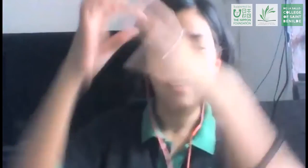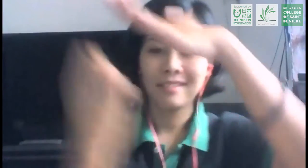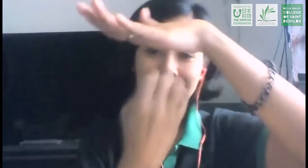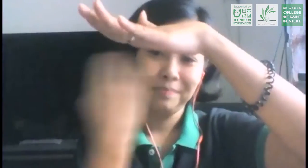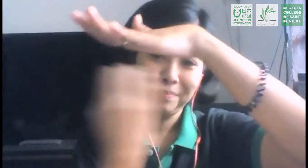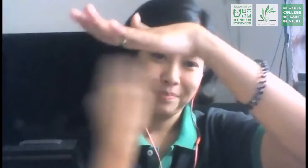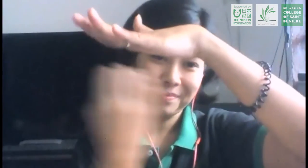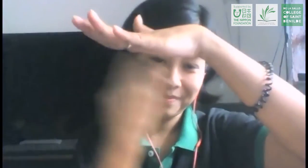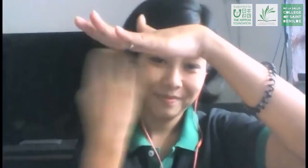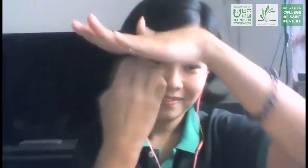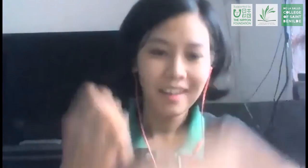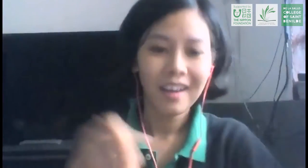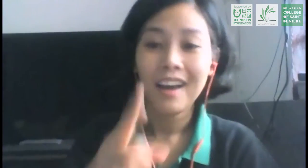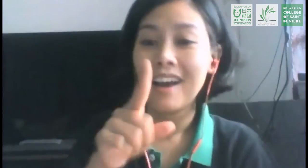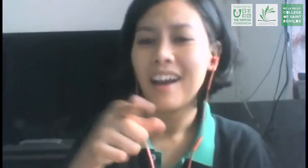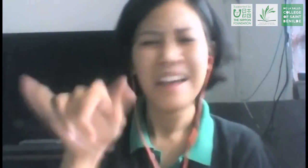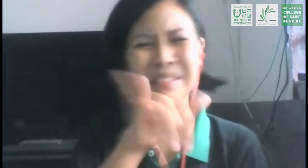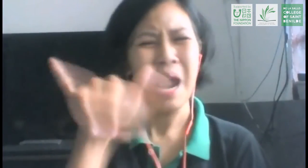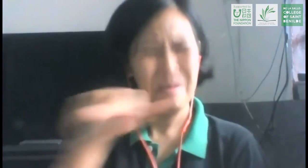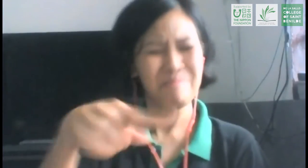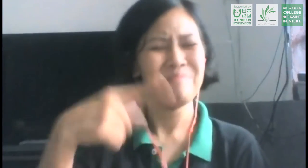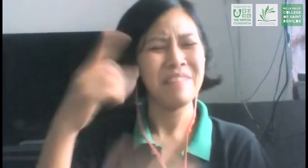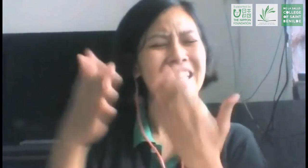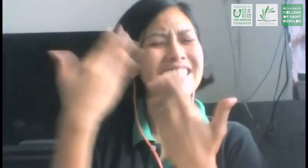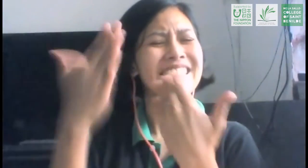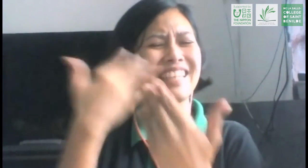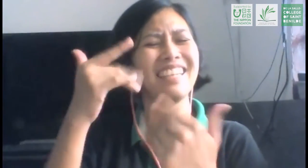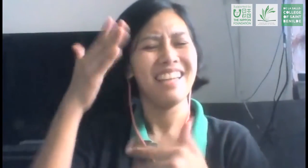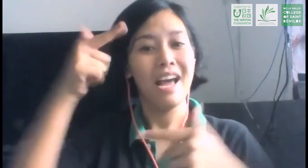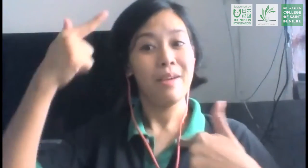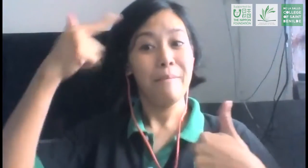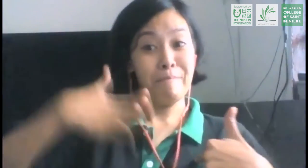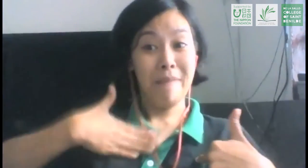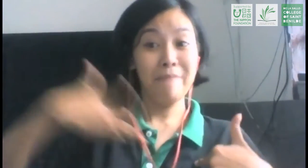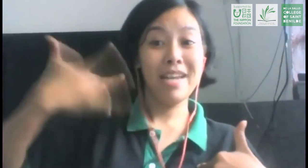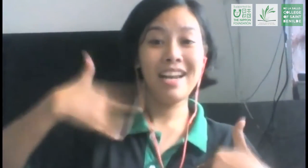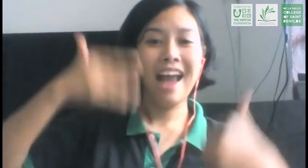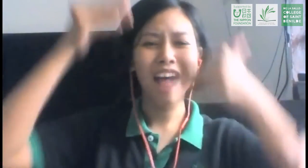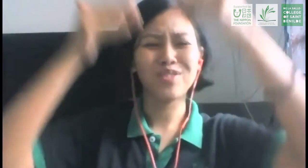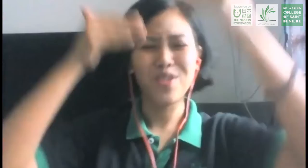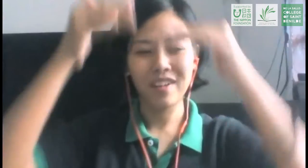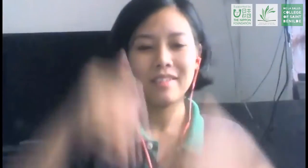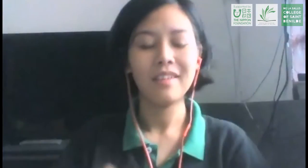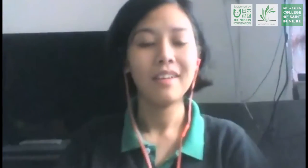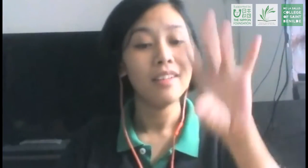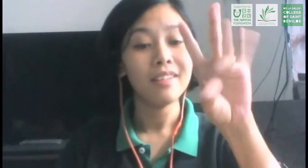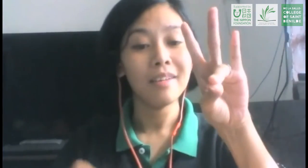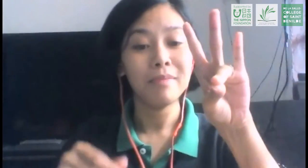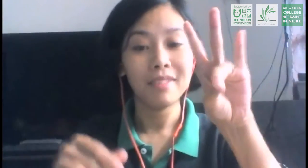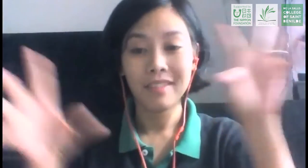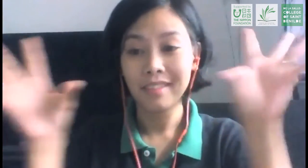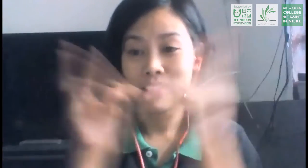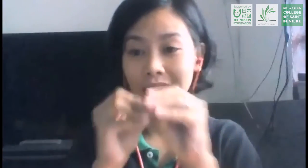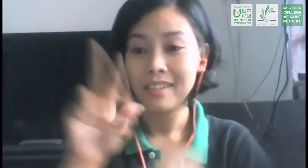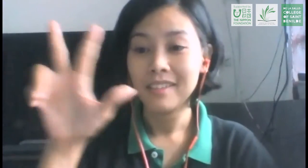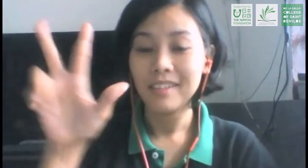As a volunteer teacher in the past, in my experience in elementary school, I feel